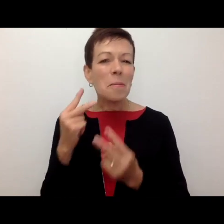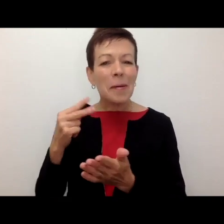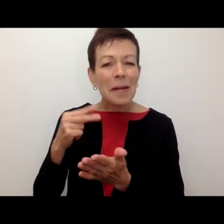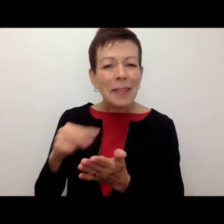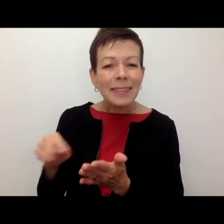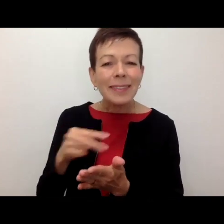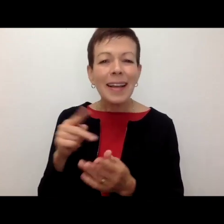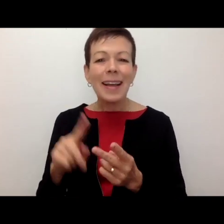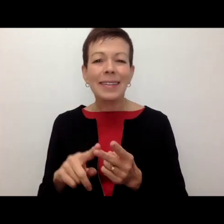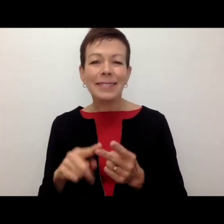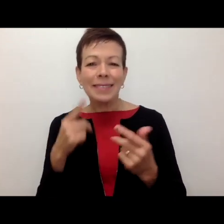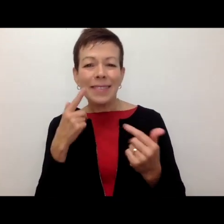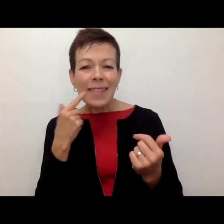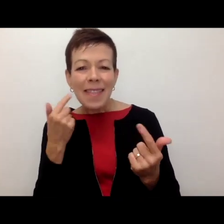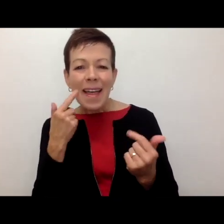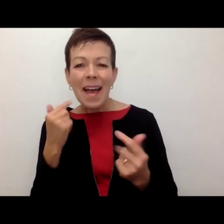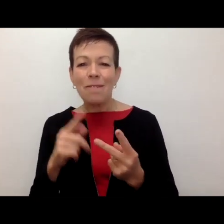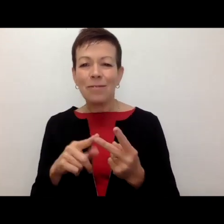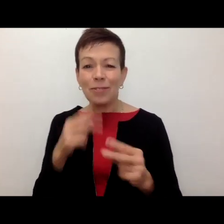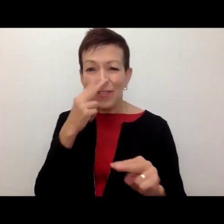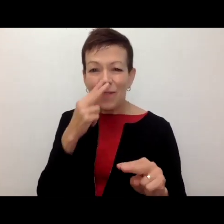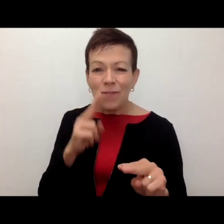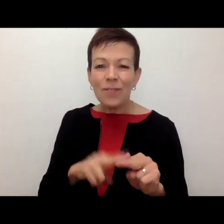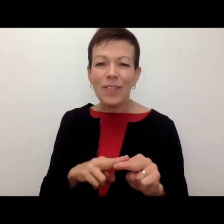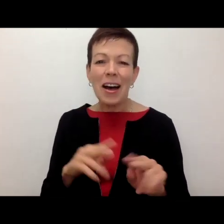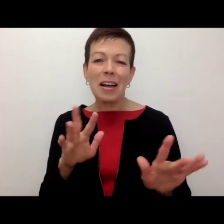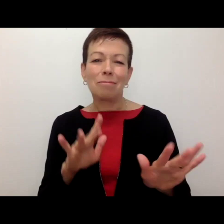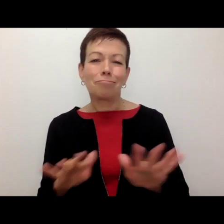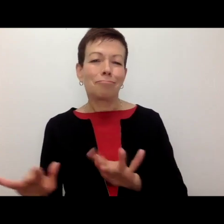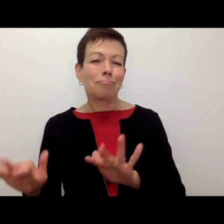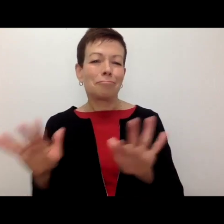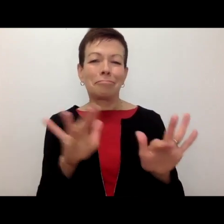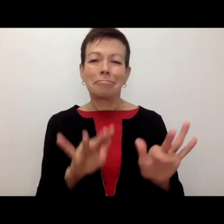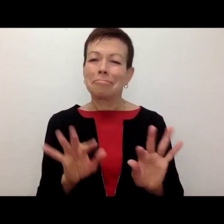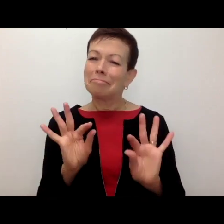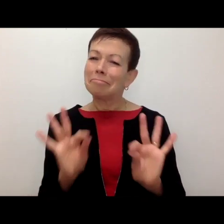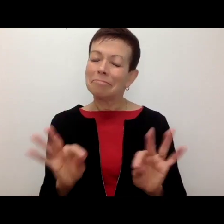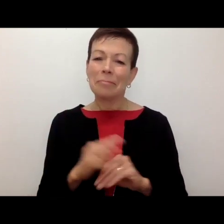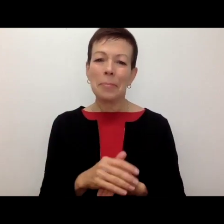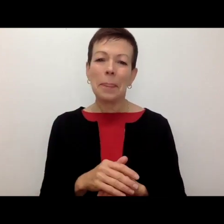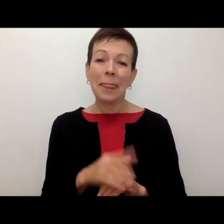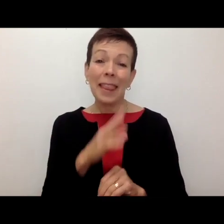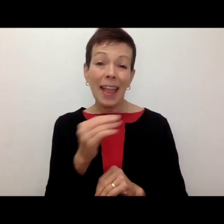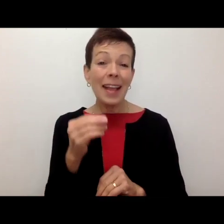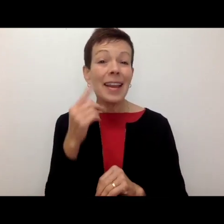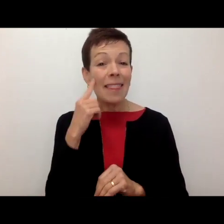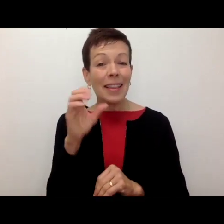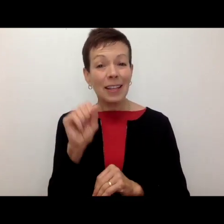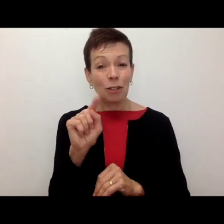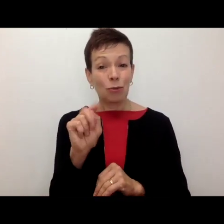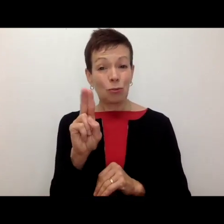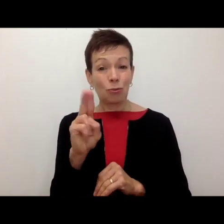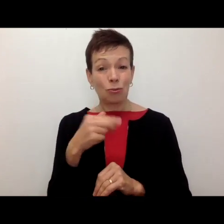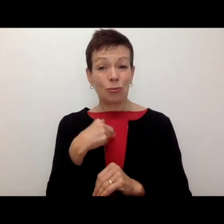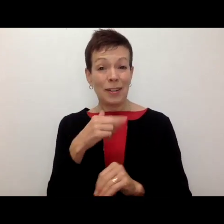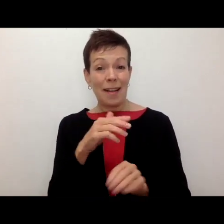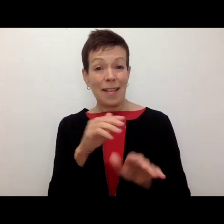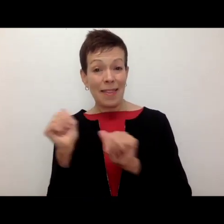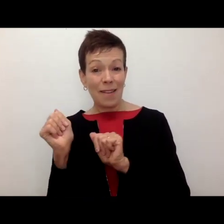I look back fondly on the laughter, the dancing, the fun that was had. And I think Stu and I left the